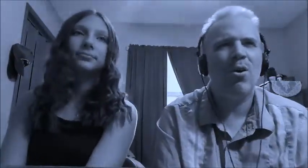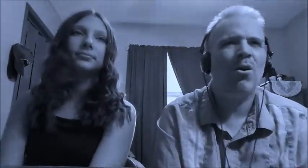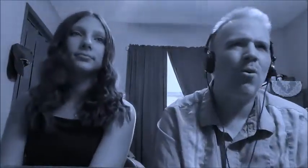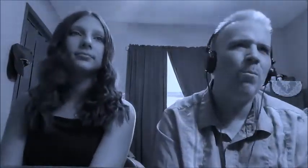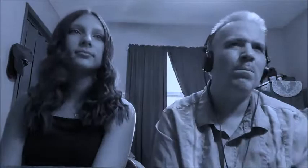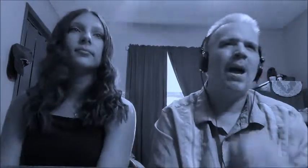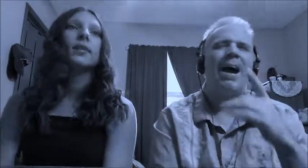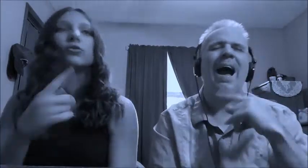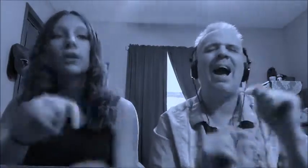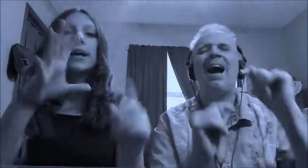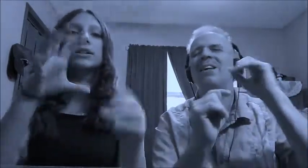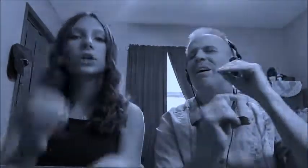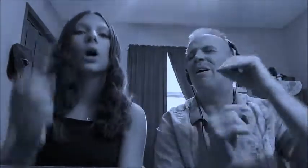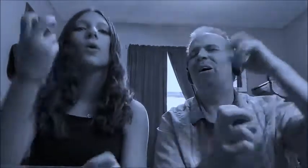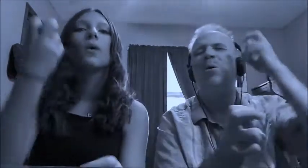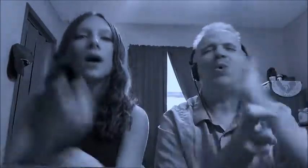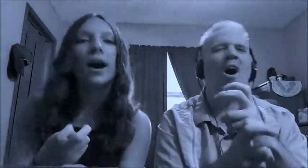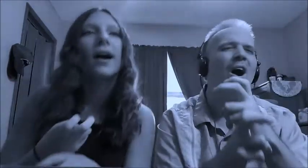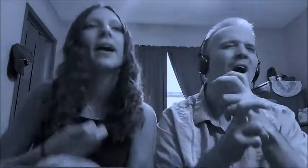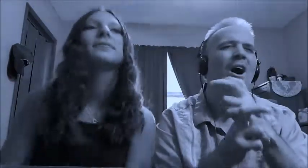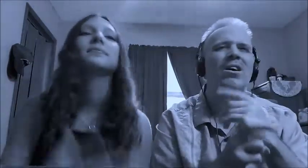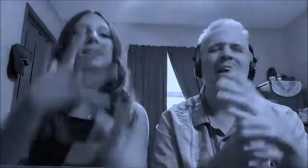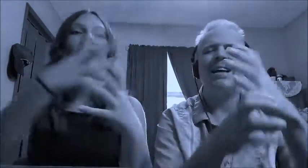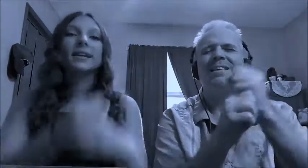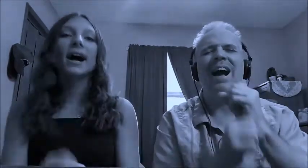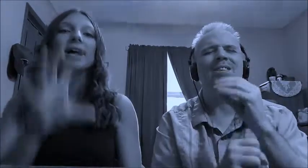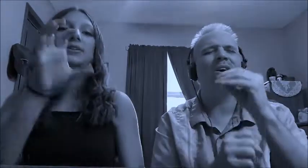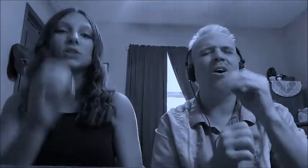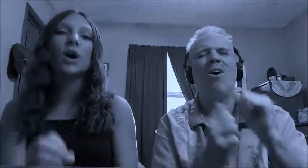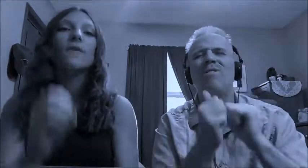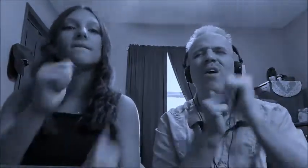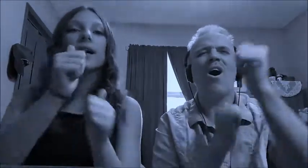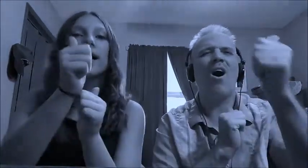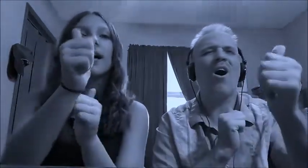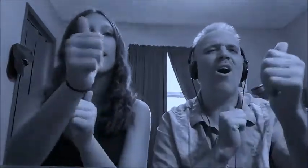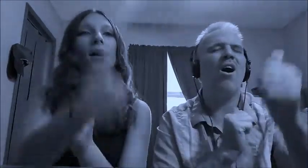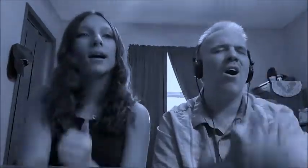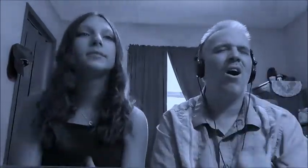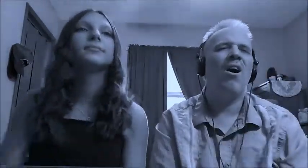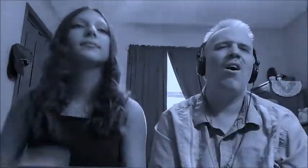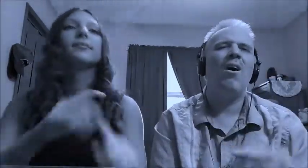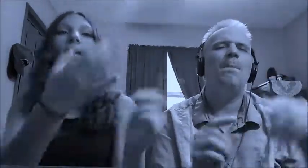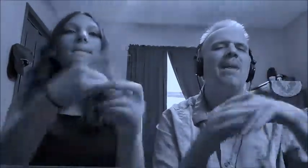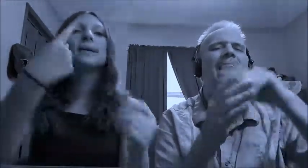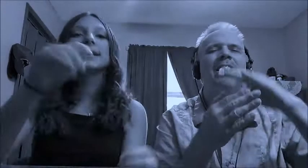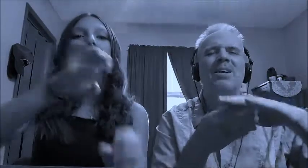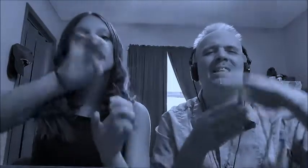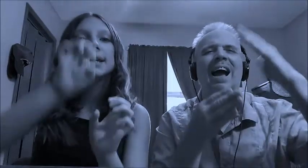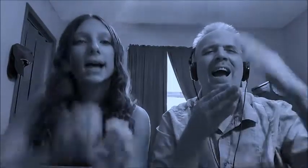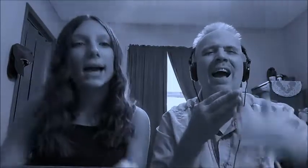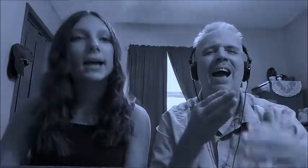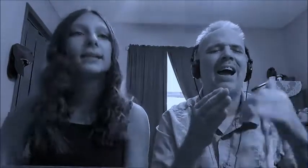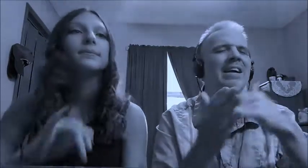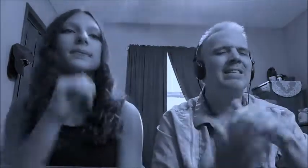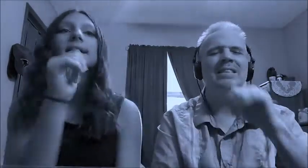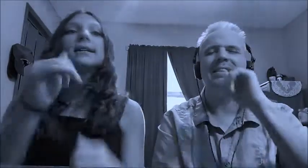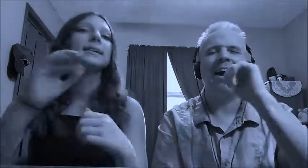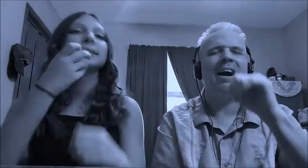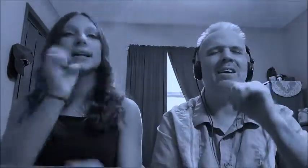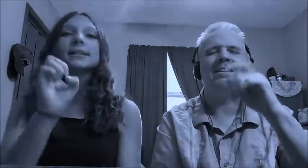I tried so hard and got so far But in the end, it